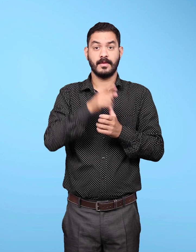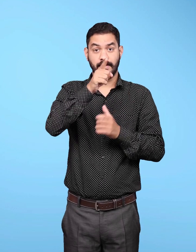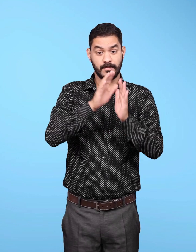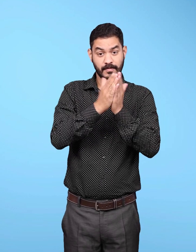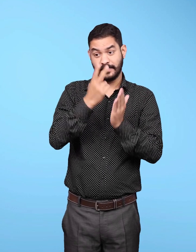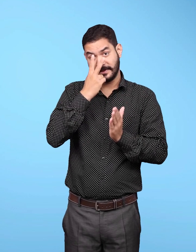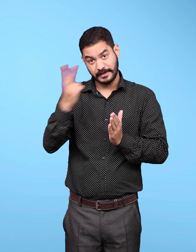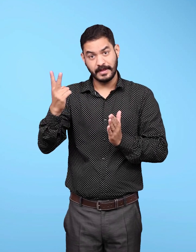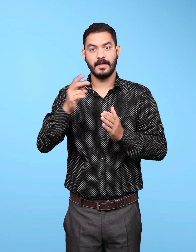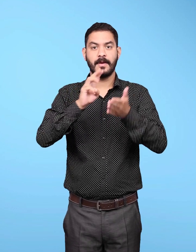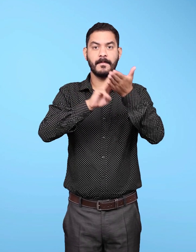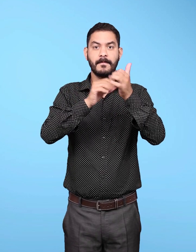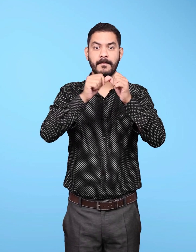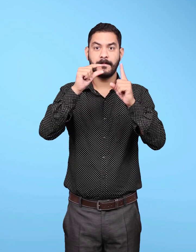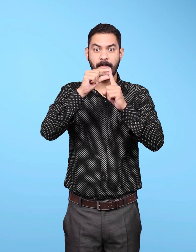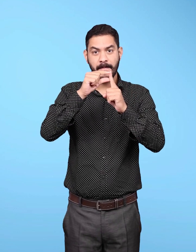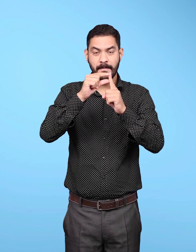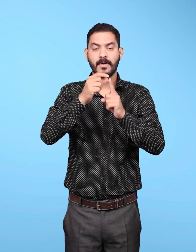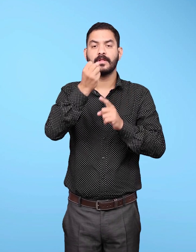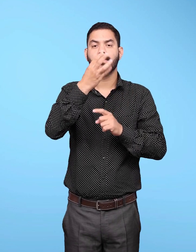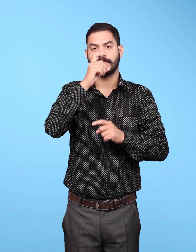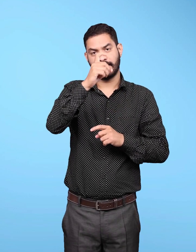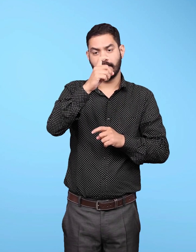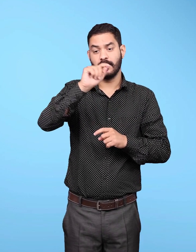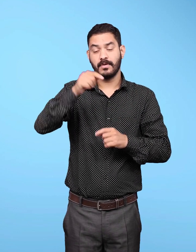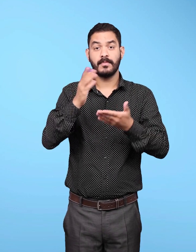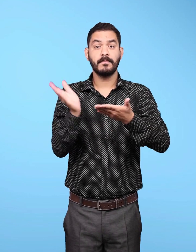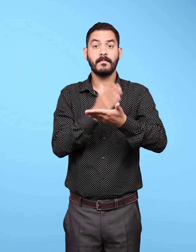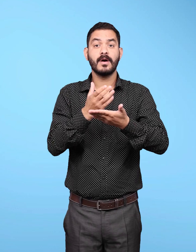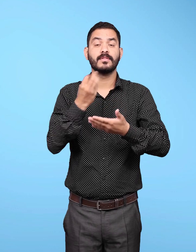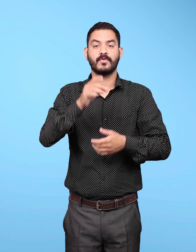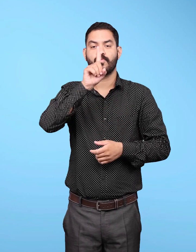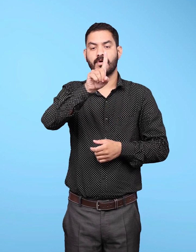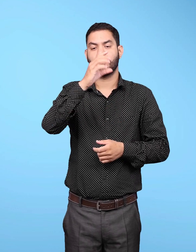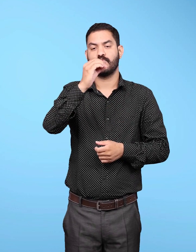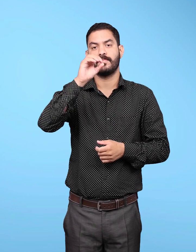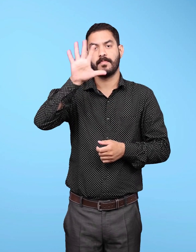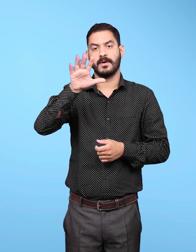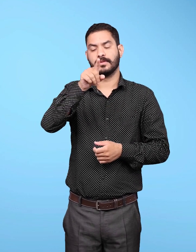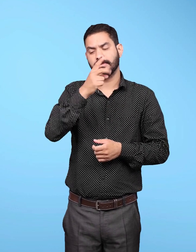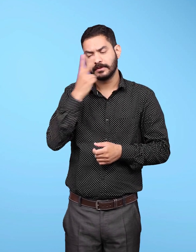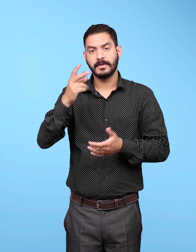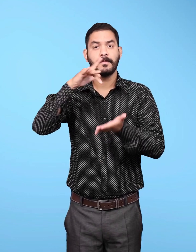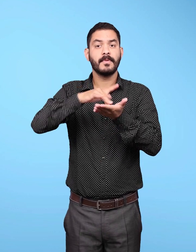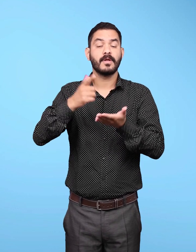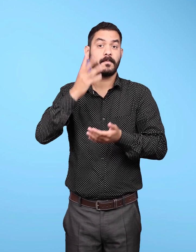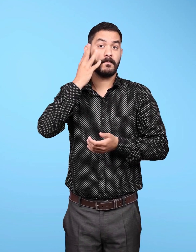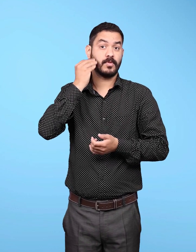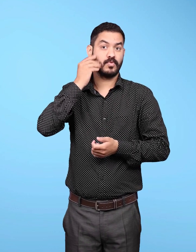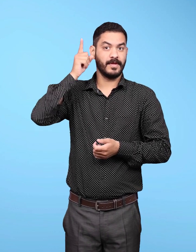These texts were called Sangam because they were supposed to have been composed and compiled in assemblies known